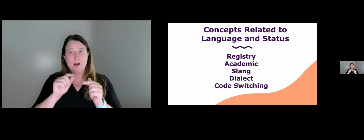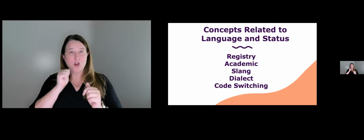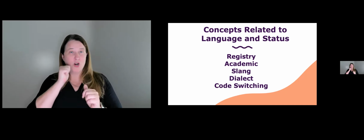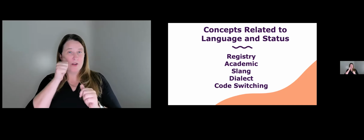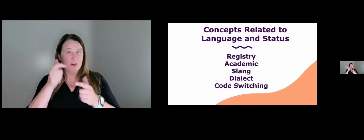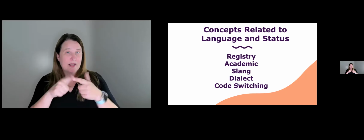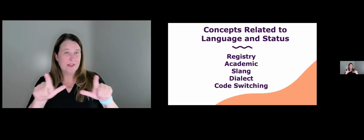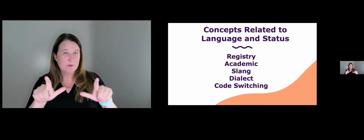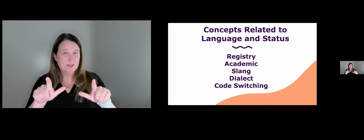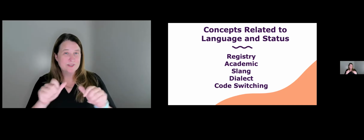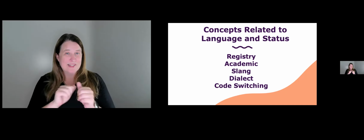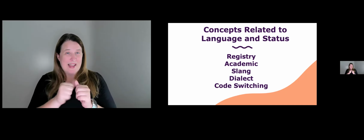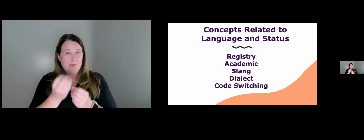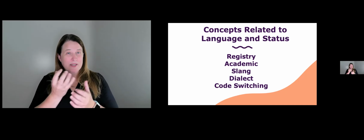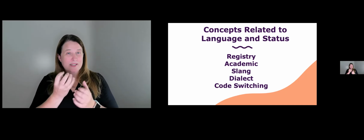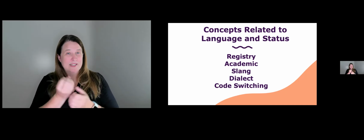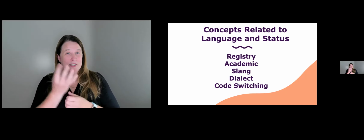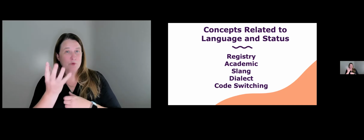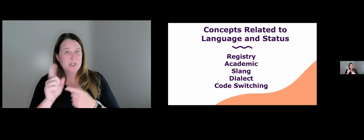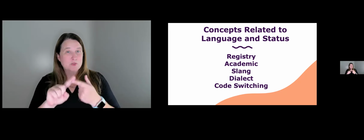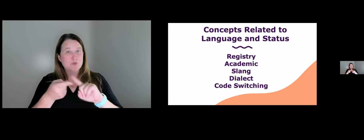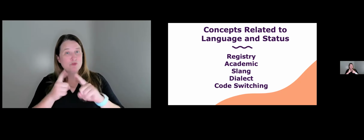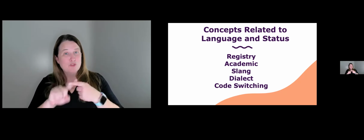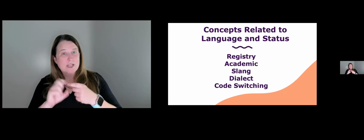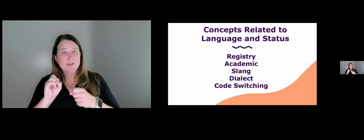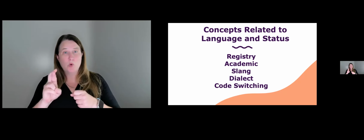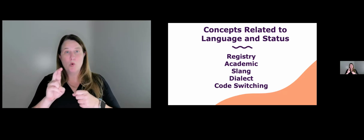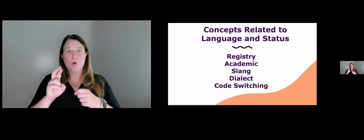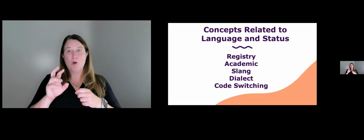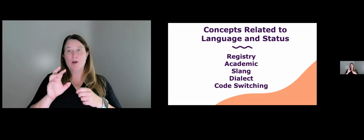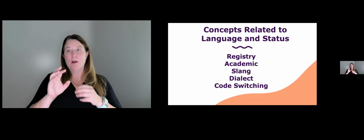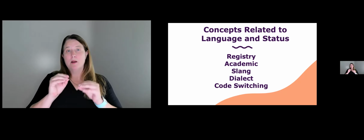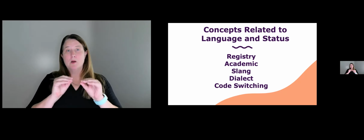language can be more about just everyday language,